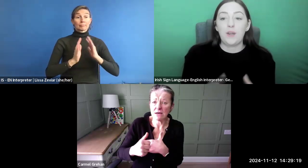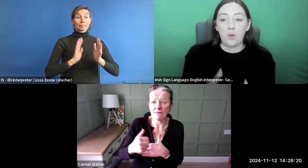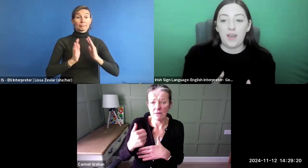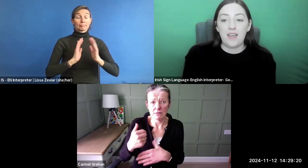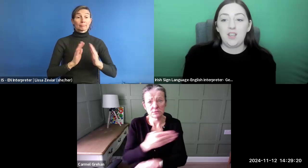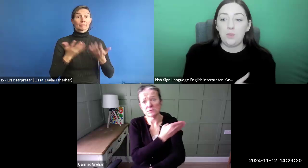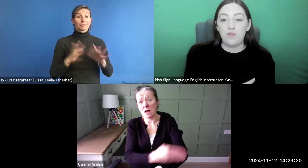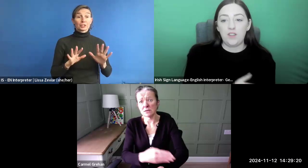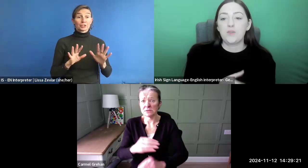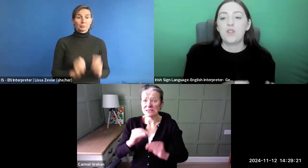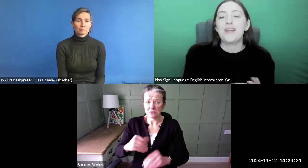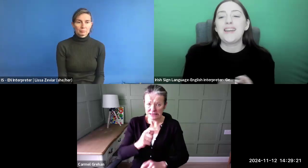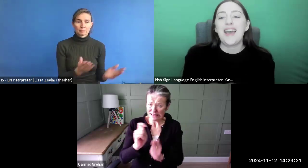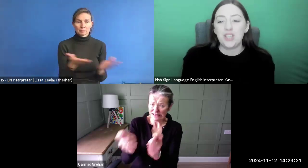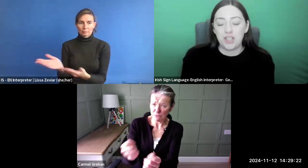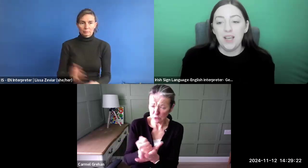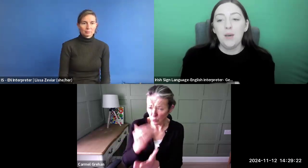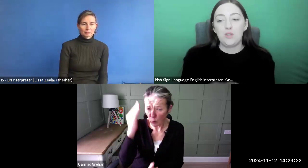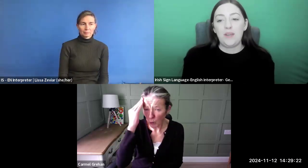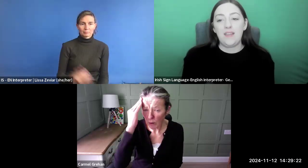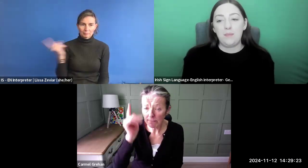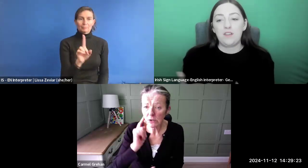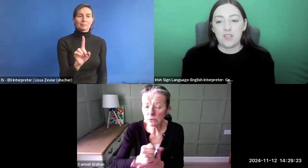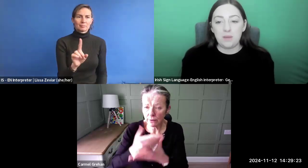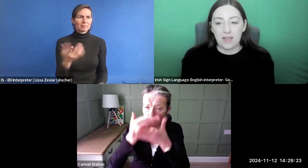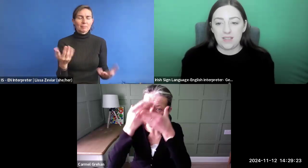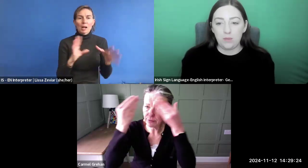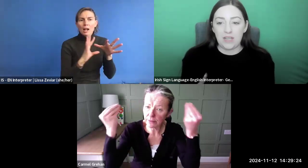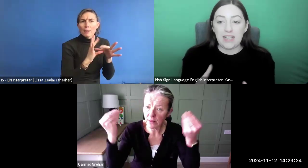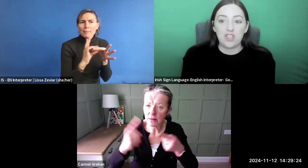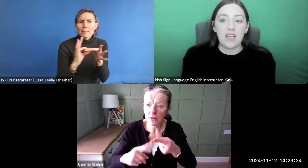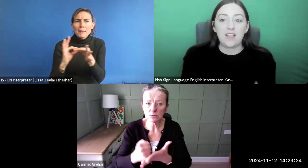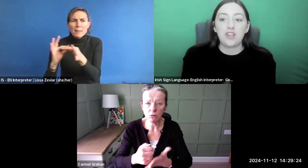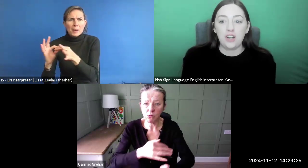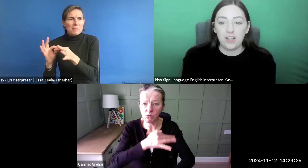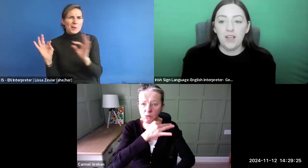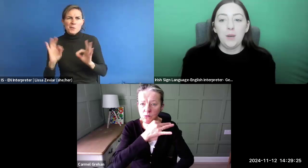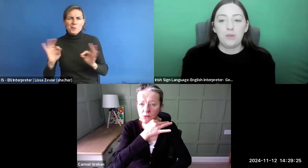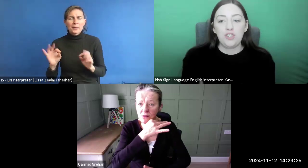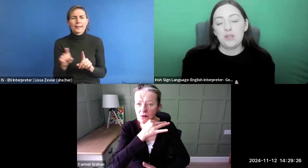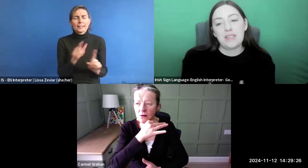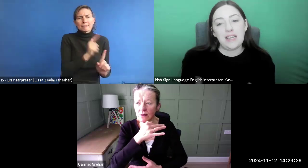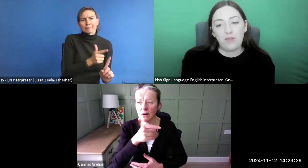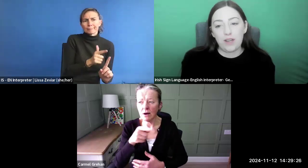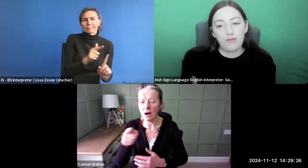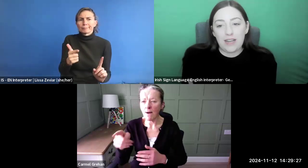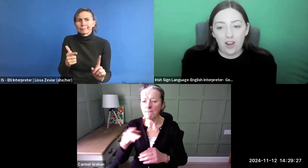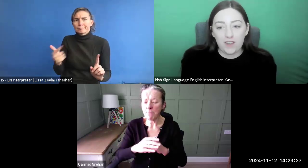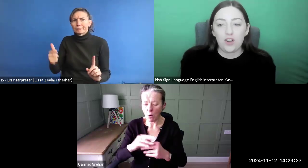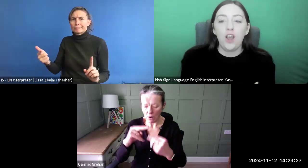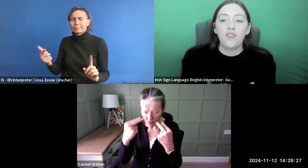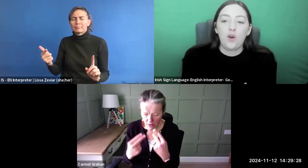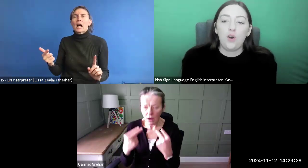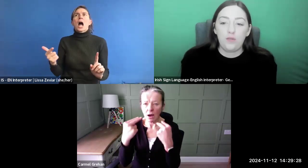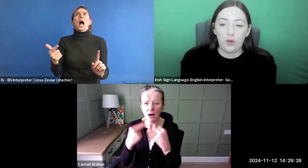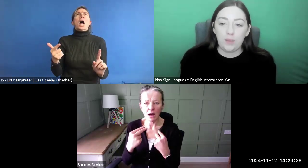once they were done, they were like, okay, thank you, and moved on. There was no connection between them and their teammates. They would each take a turn, but the students had never really